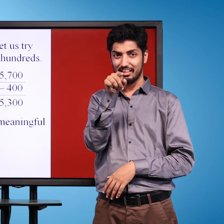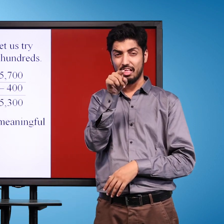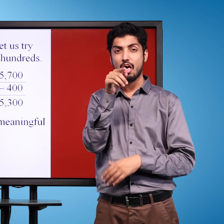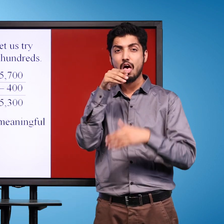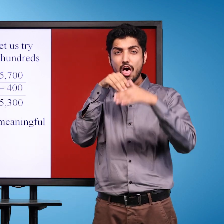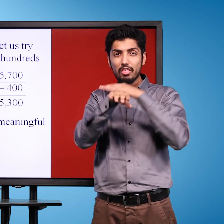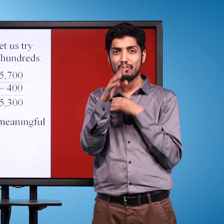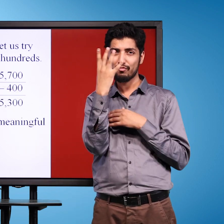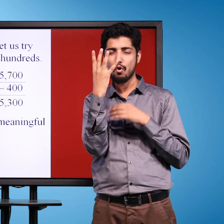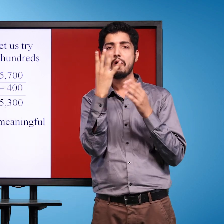(5,673) rounds off to